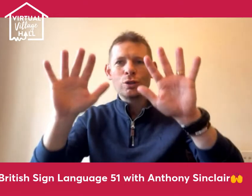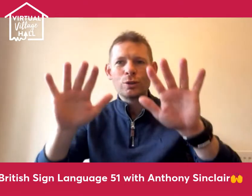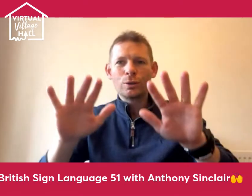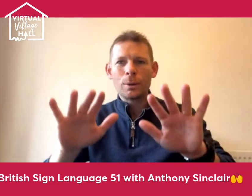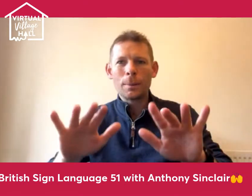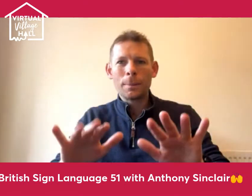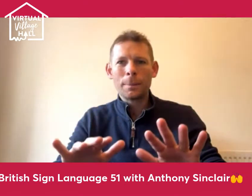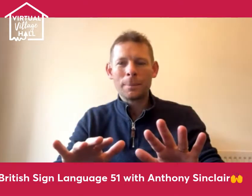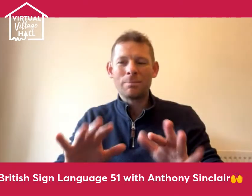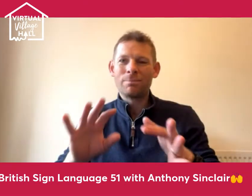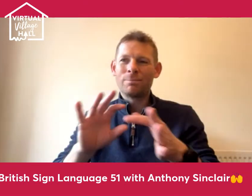Autumn.